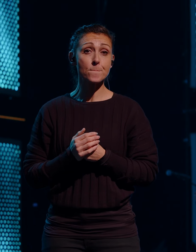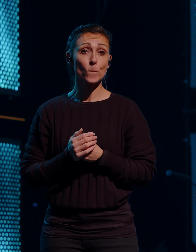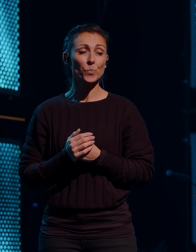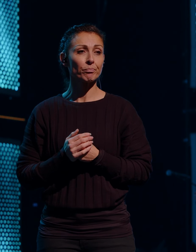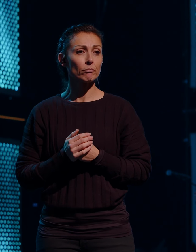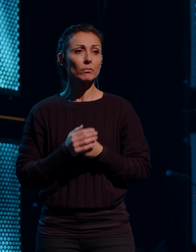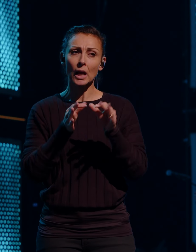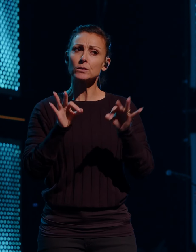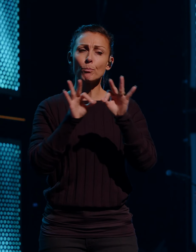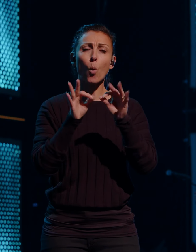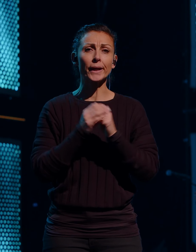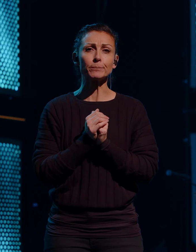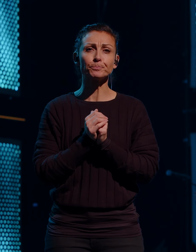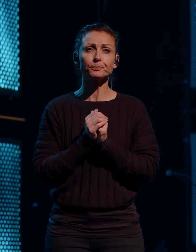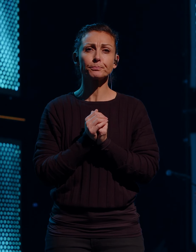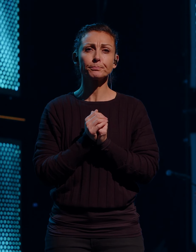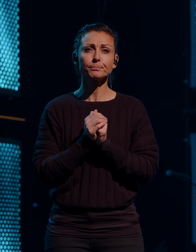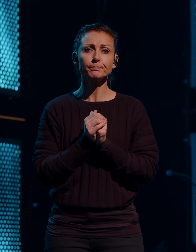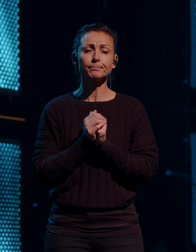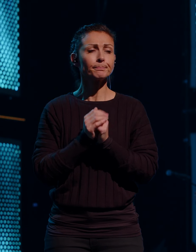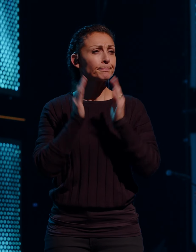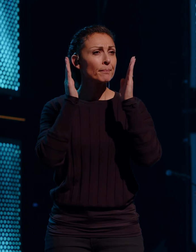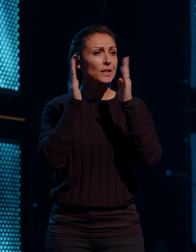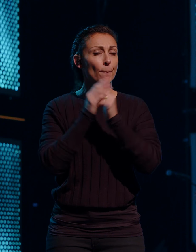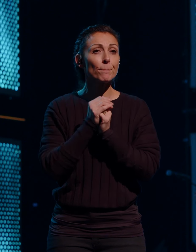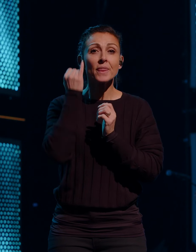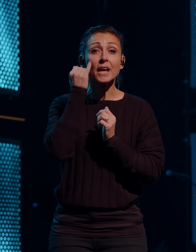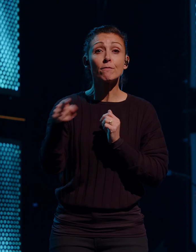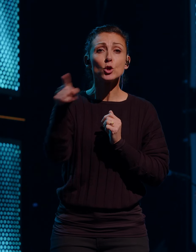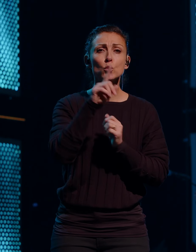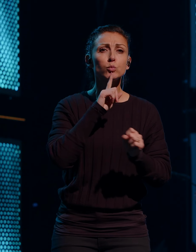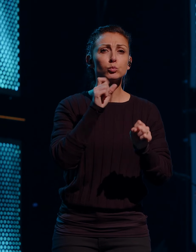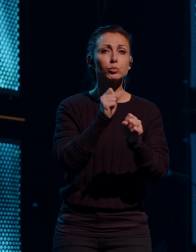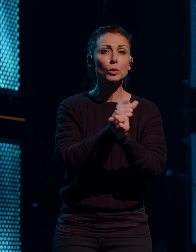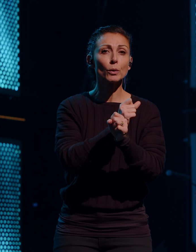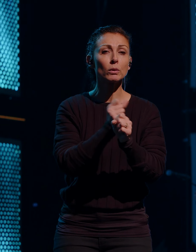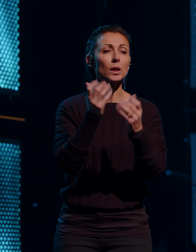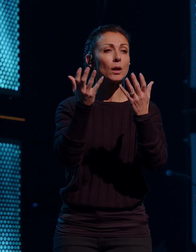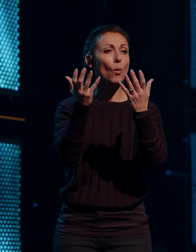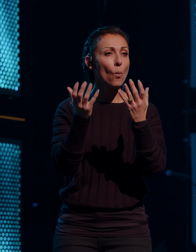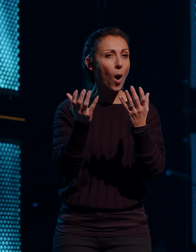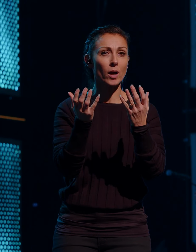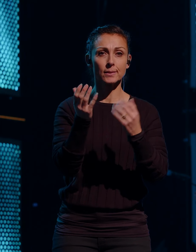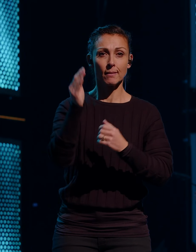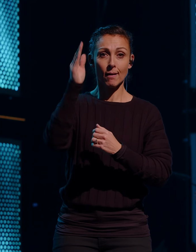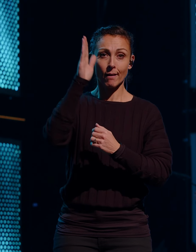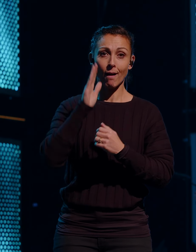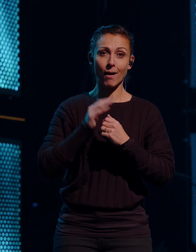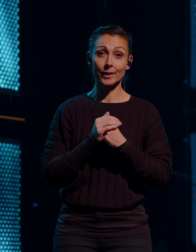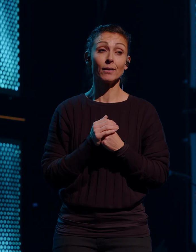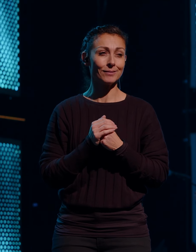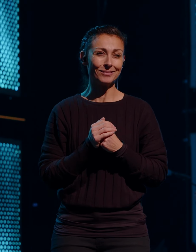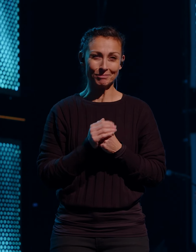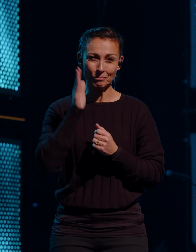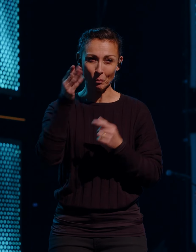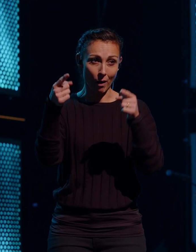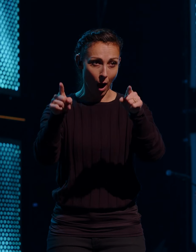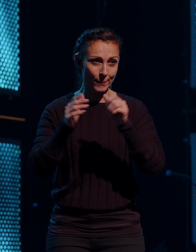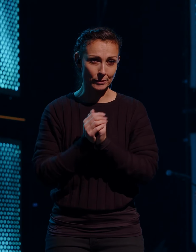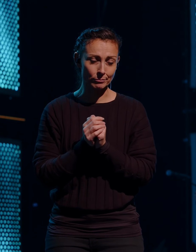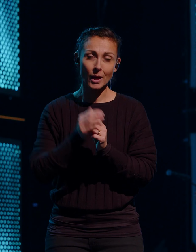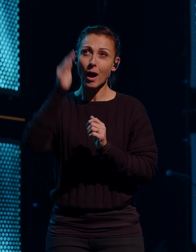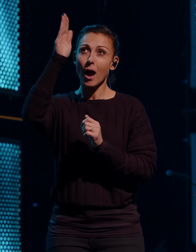think it's important for you to know, if you seek God, you'll find him. Amen. God will bring people to you. People have